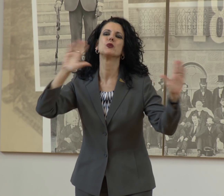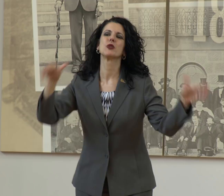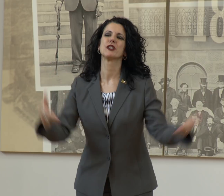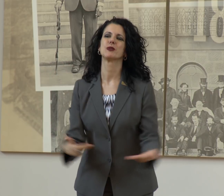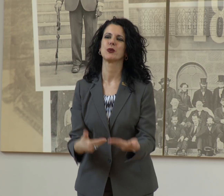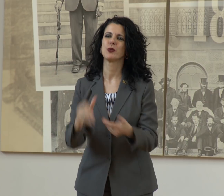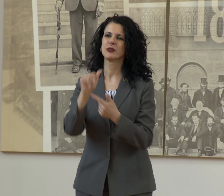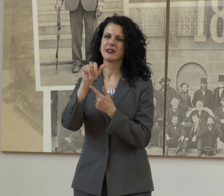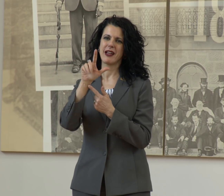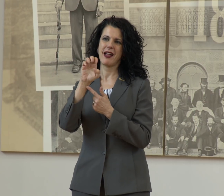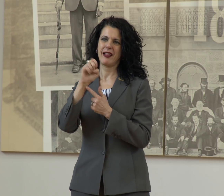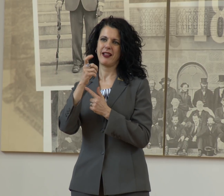Thank you, Marley.